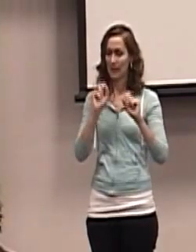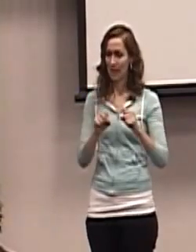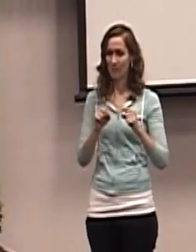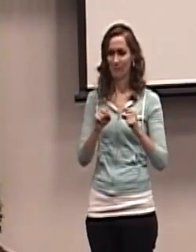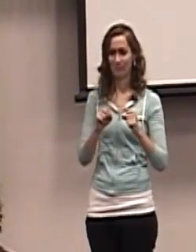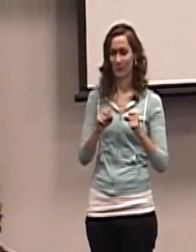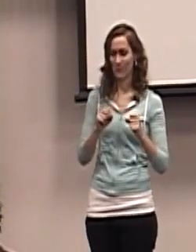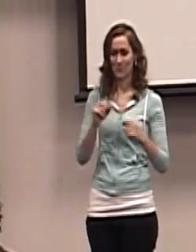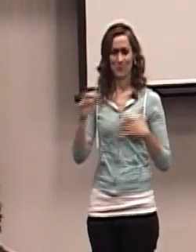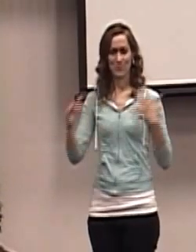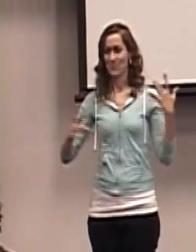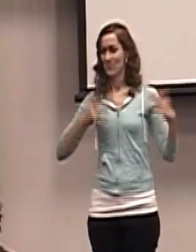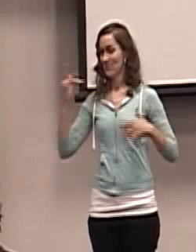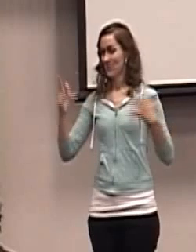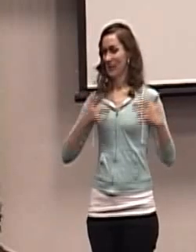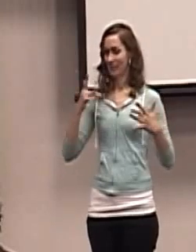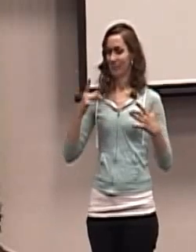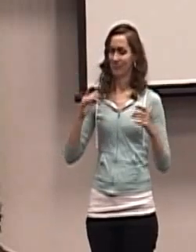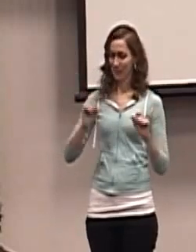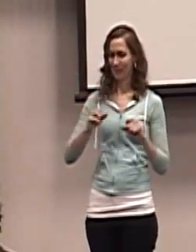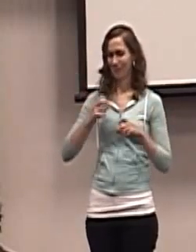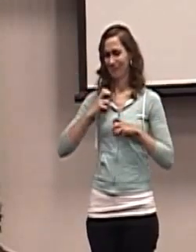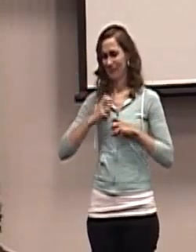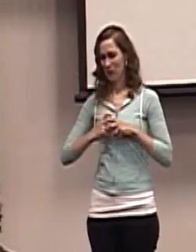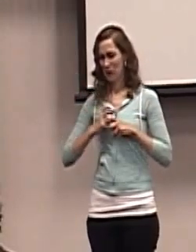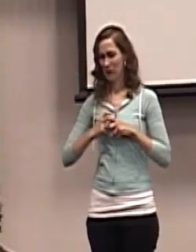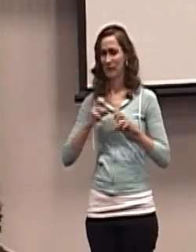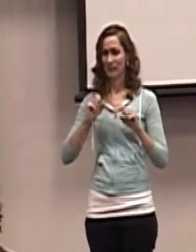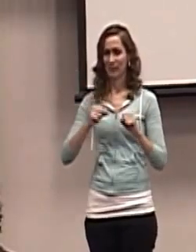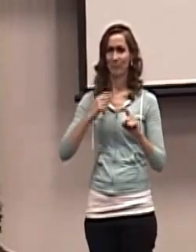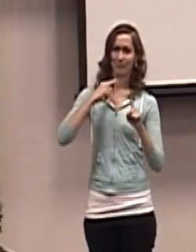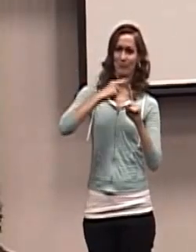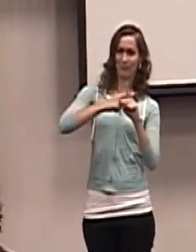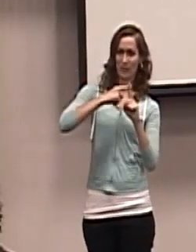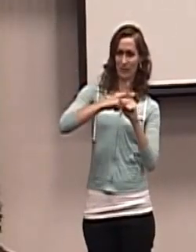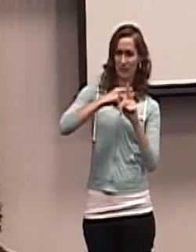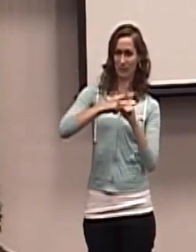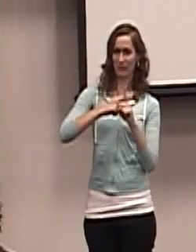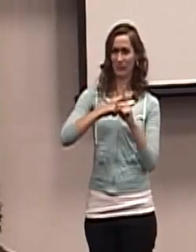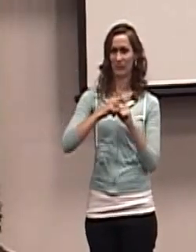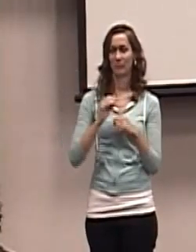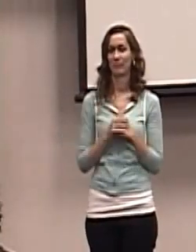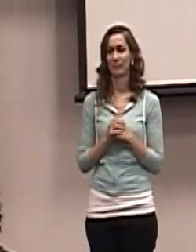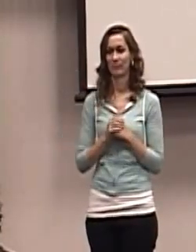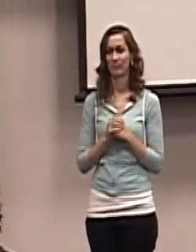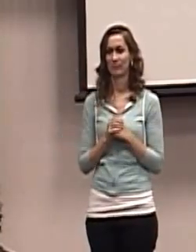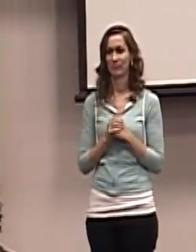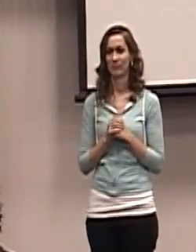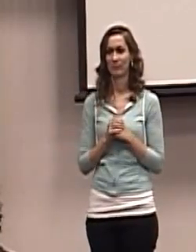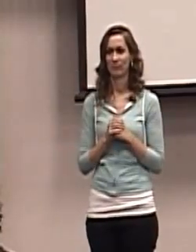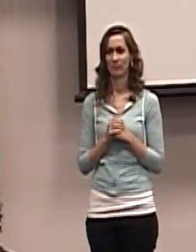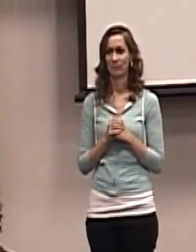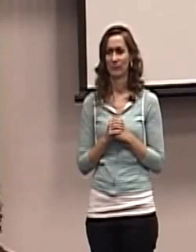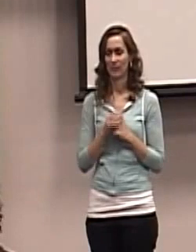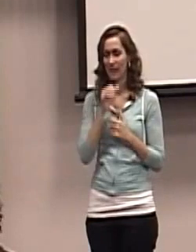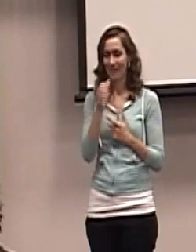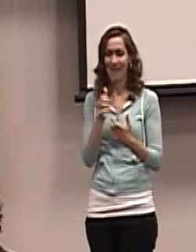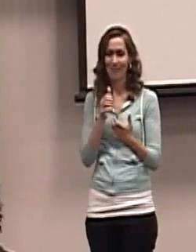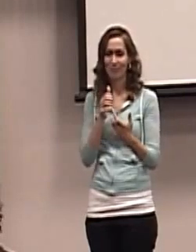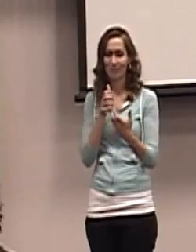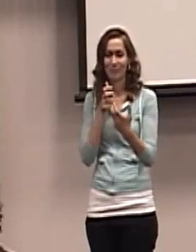adventure. There can be hard times. There can be positive times. And it doesn't fit